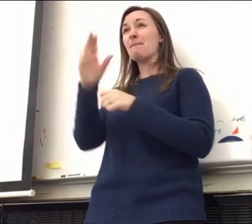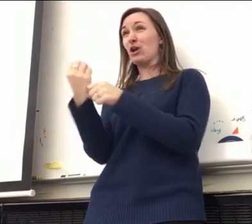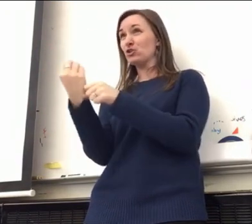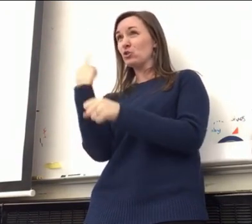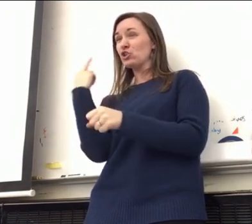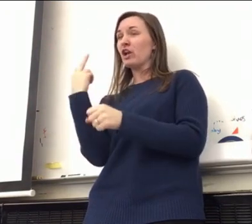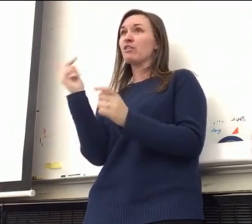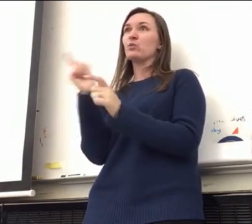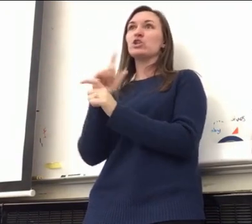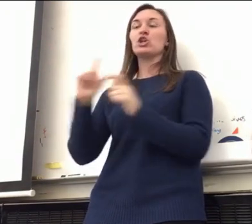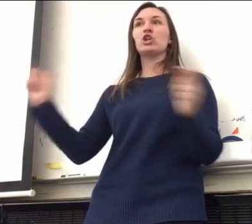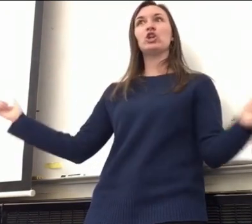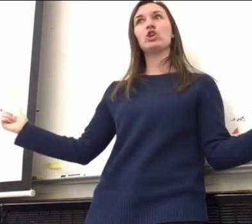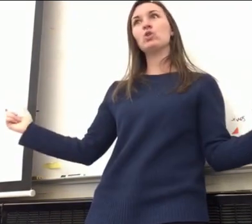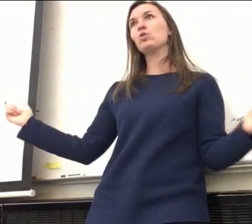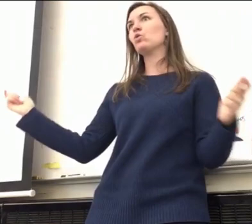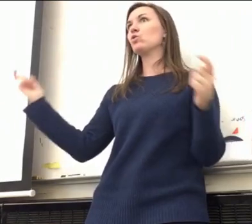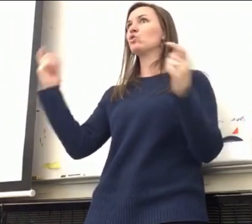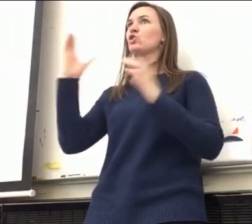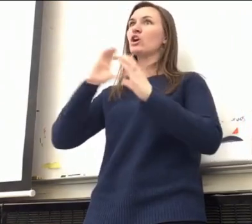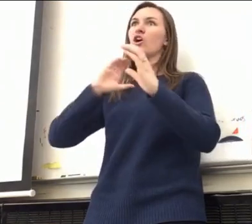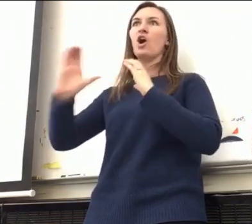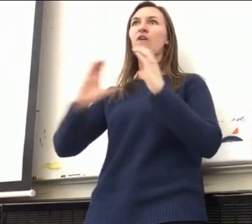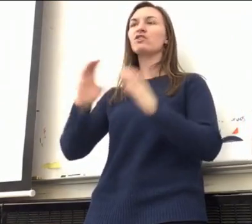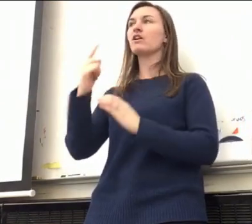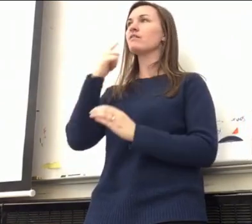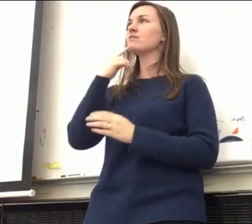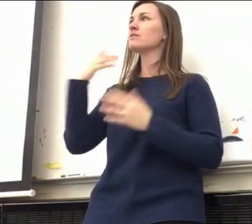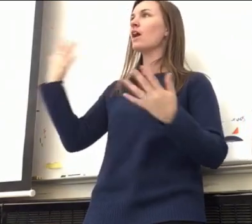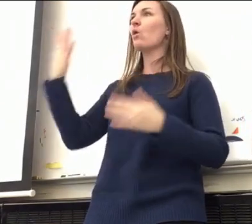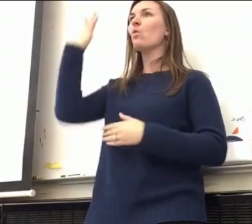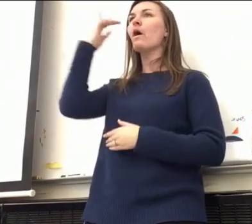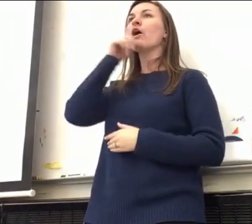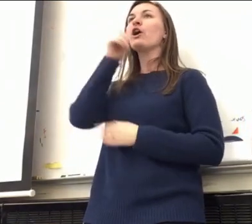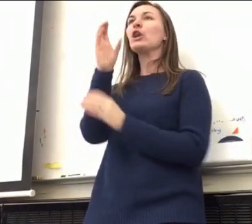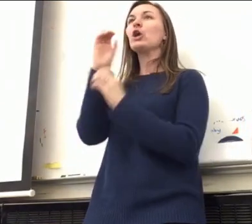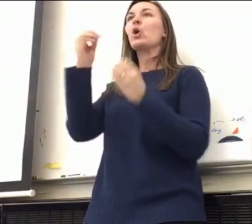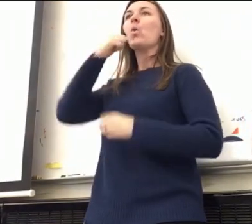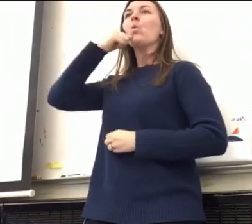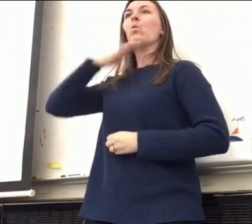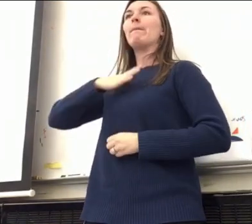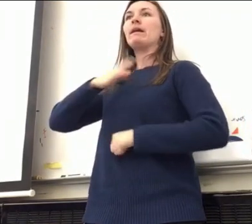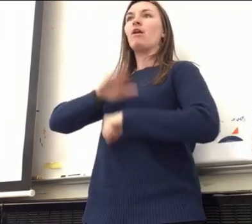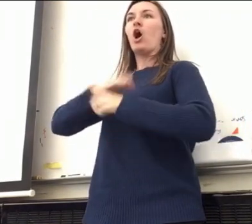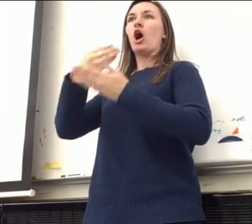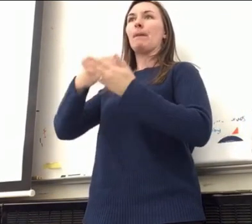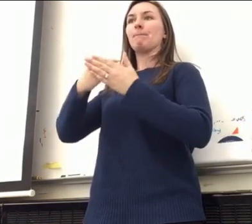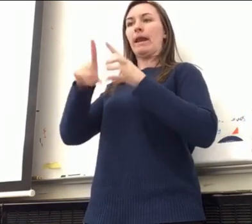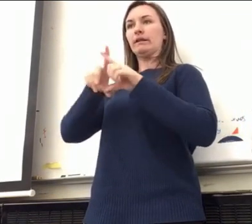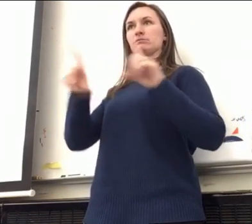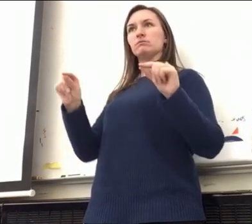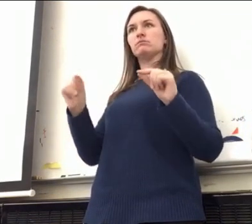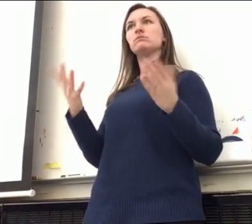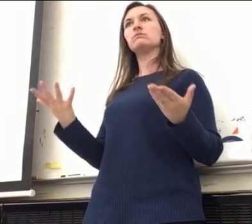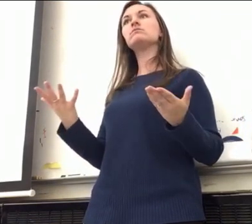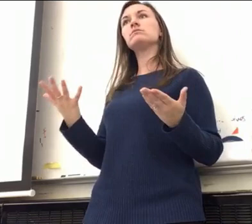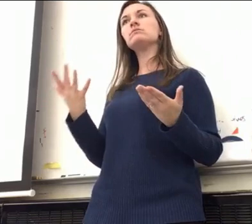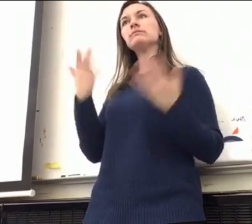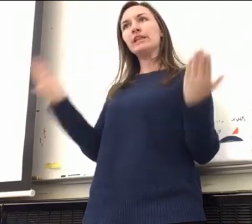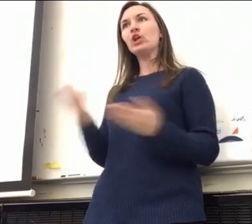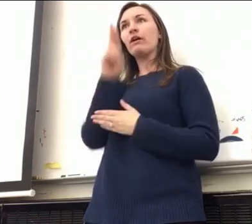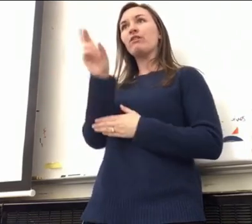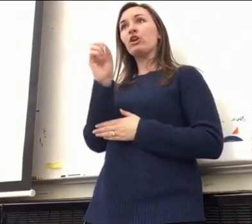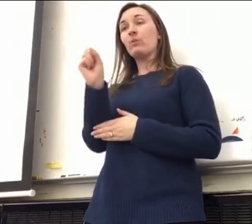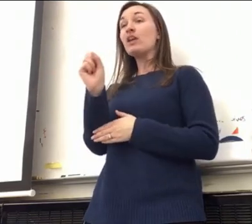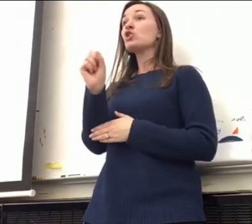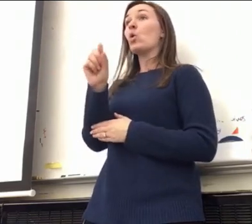huge upswing in why aren't there any women on money bills in the United States? In fact, if you don't